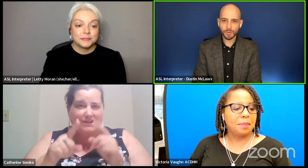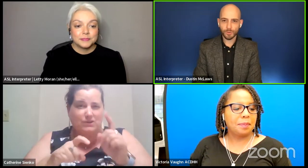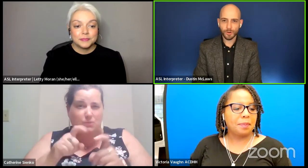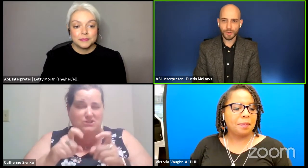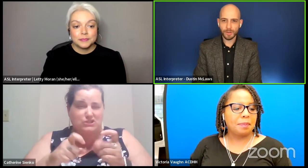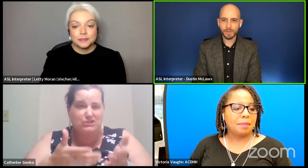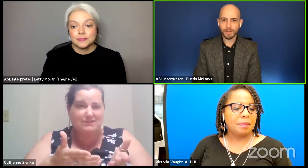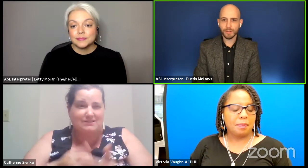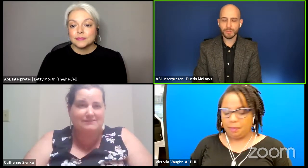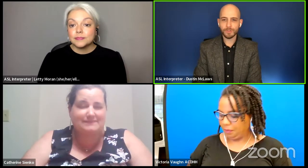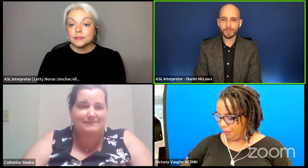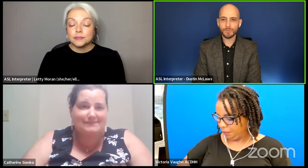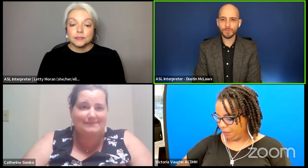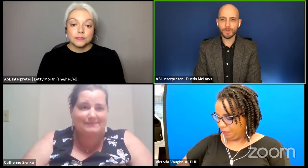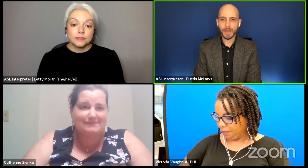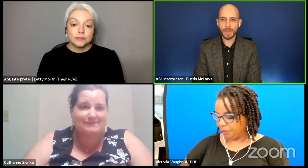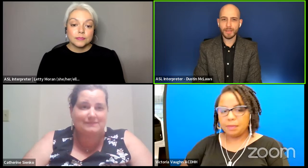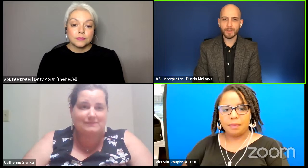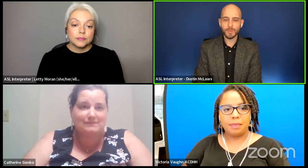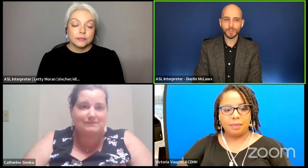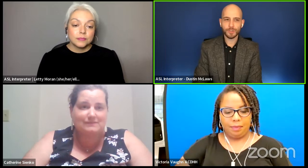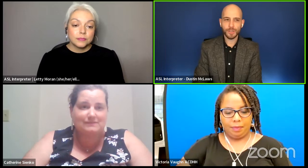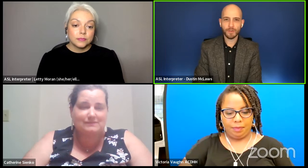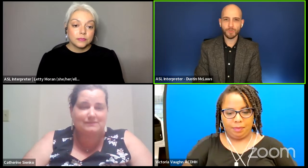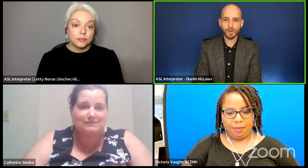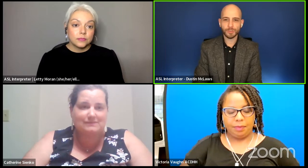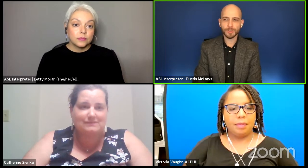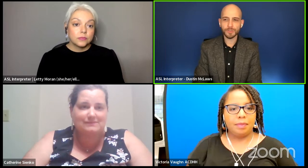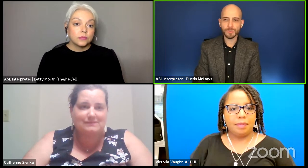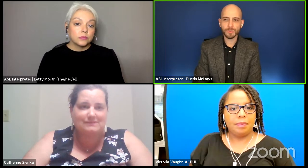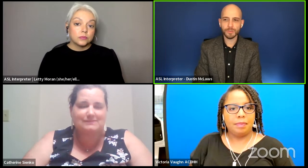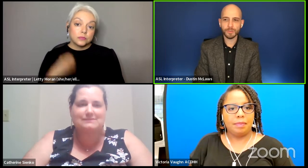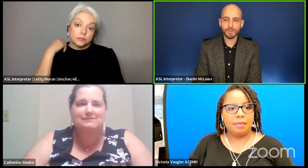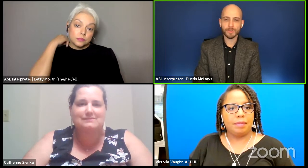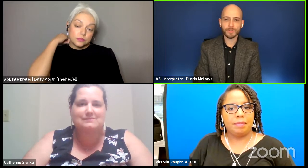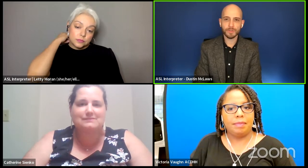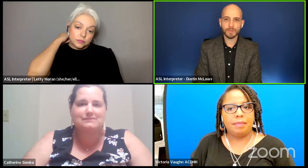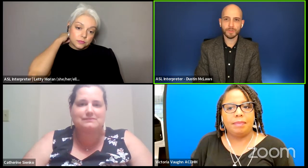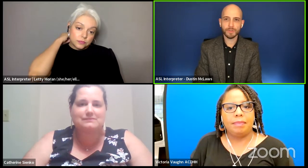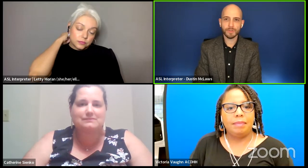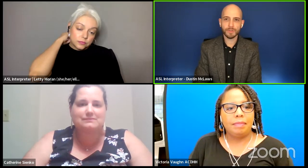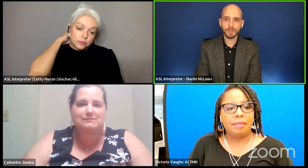Thank you, Victoria. Do any commissioners have questions?